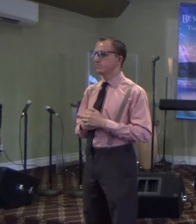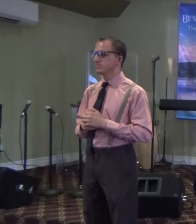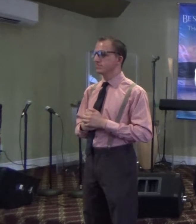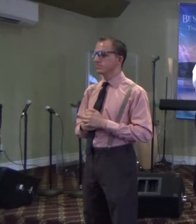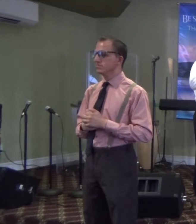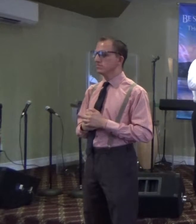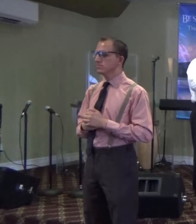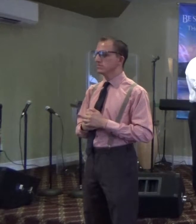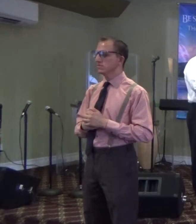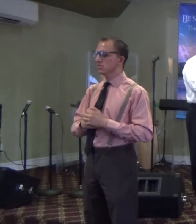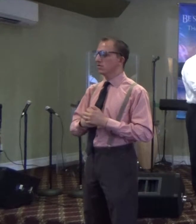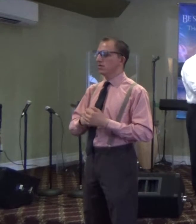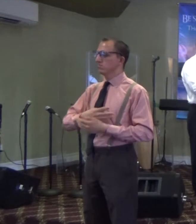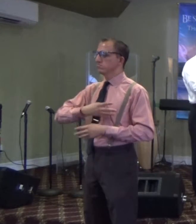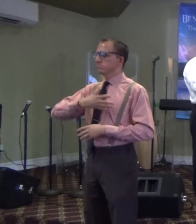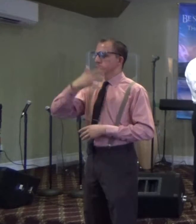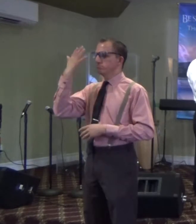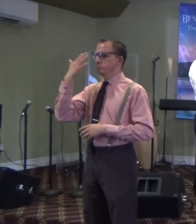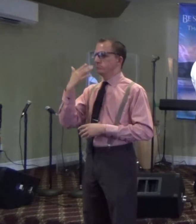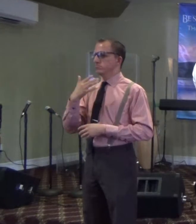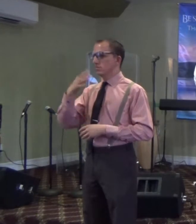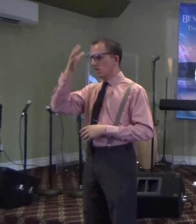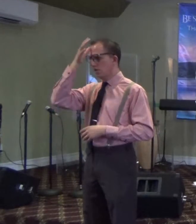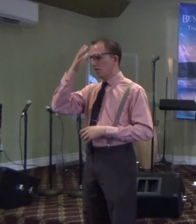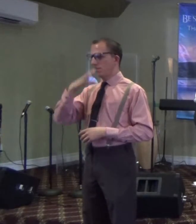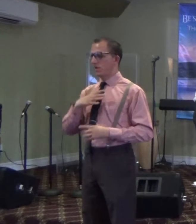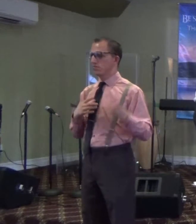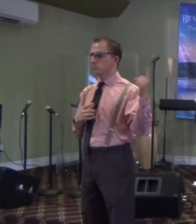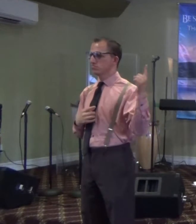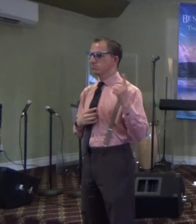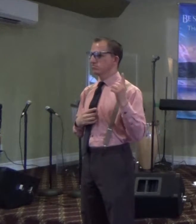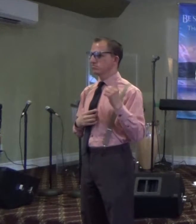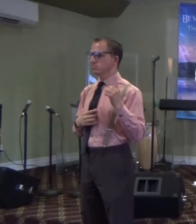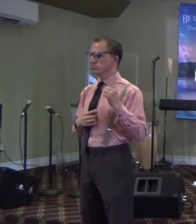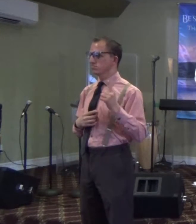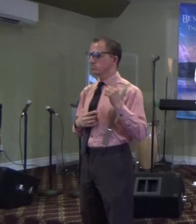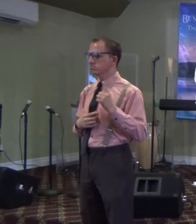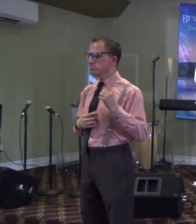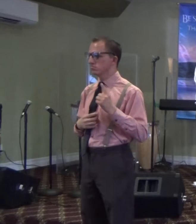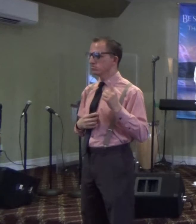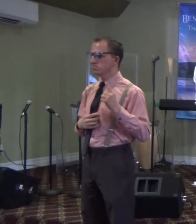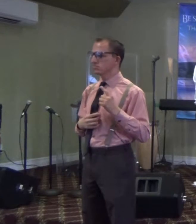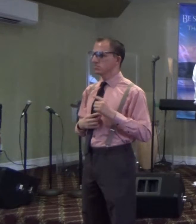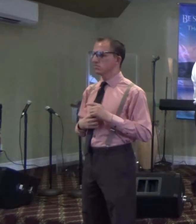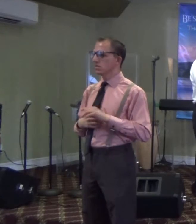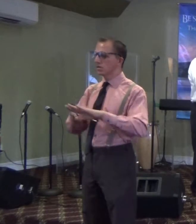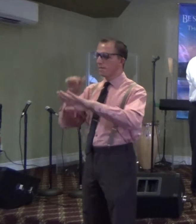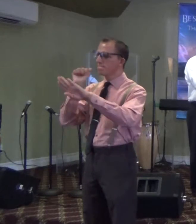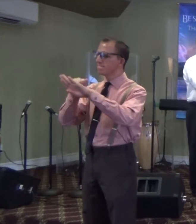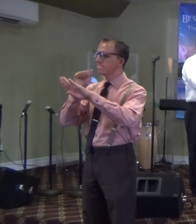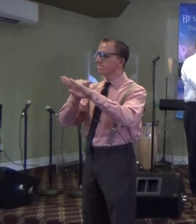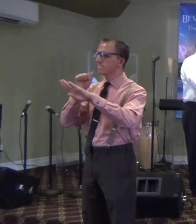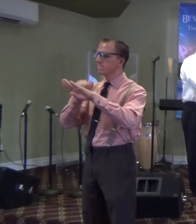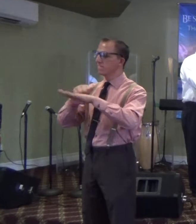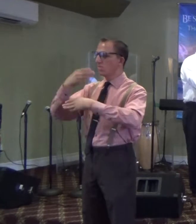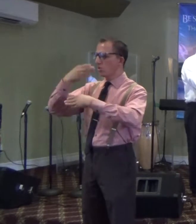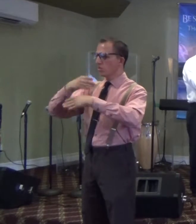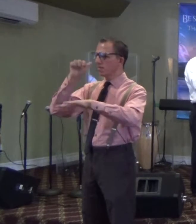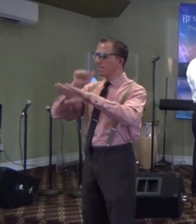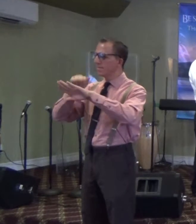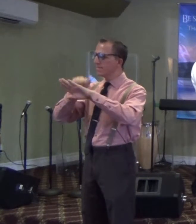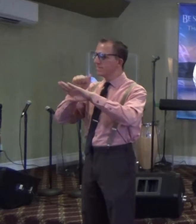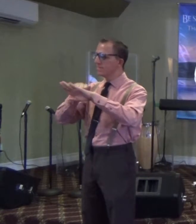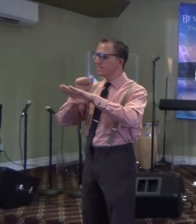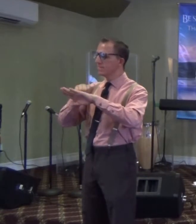no me di cuenta cuando I un hombre se me didn't acercó see when a man y came me close to me empezó a tocar, pero and golpearme began to hit the